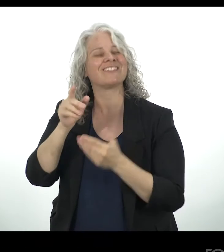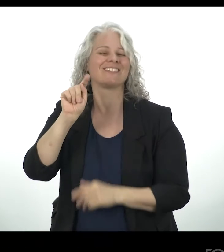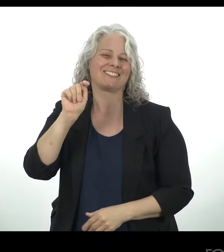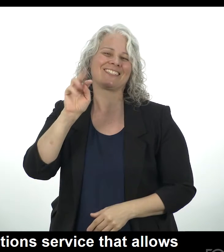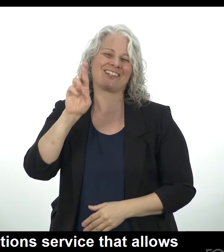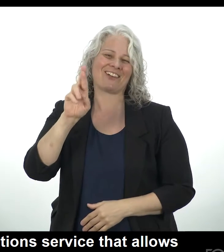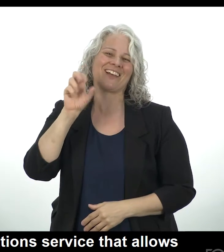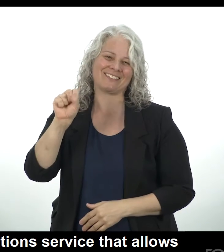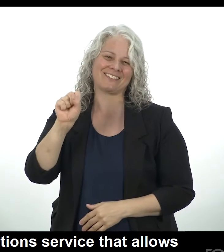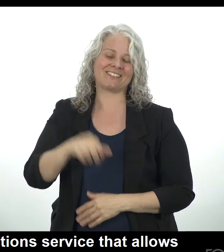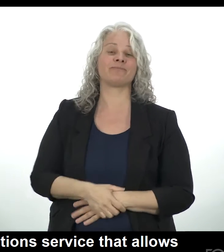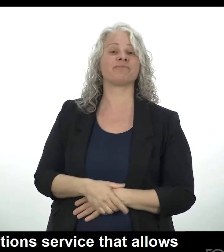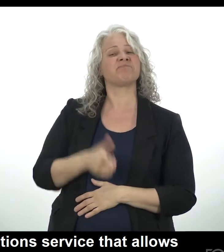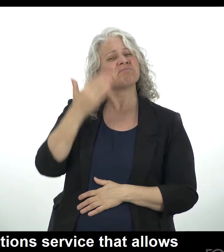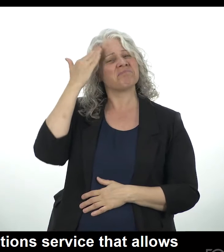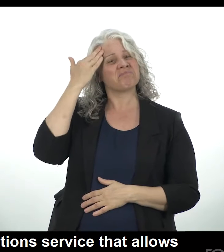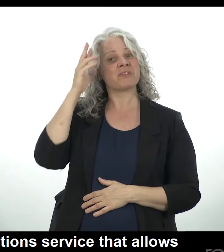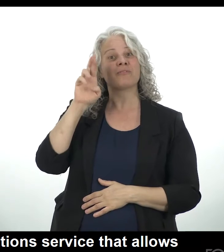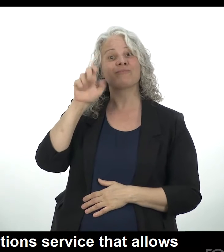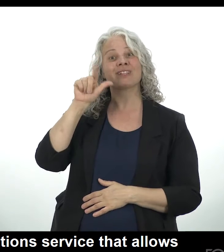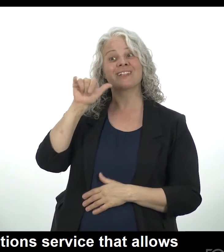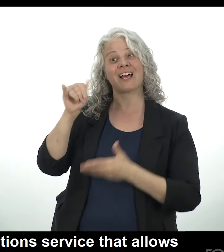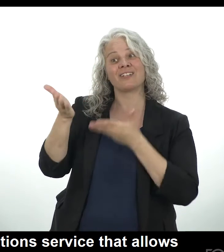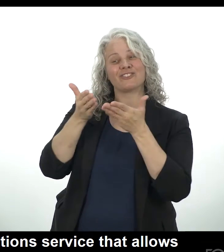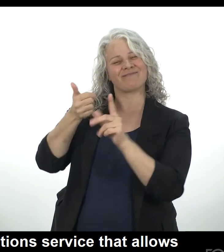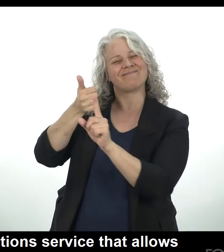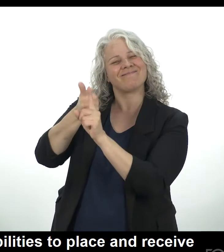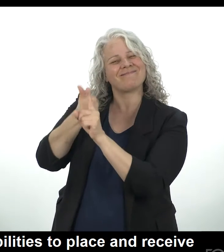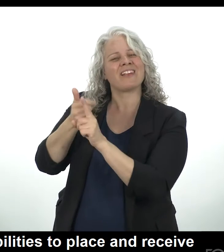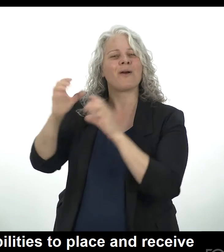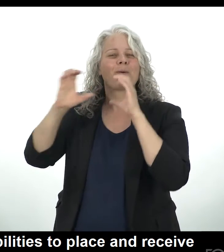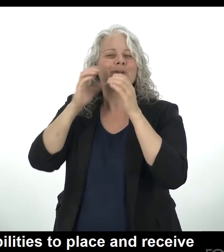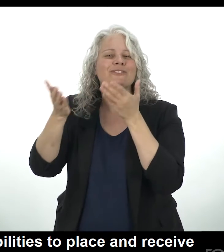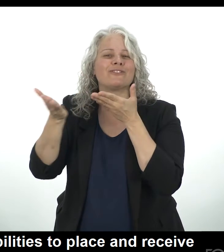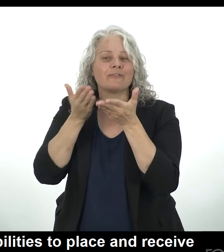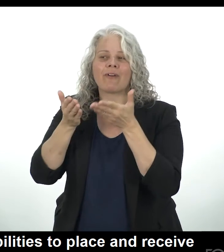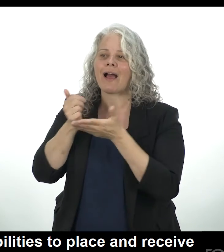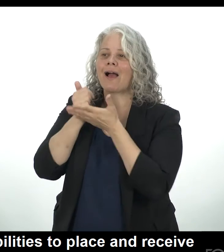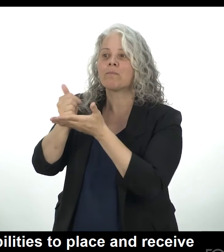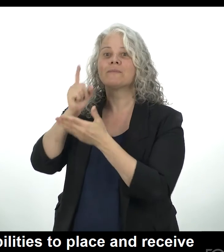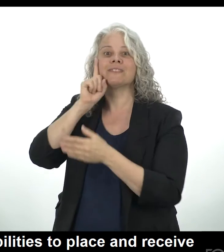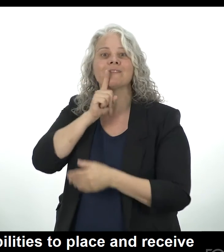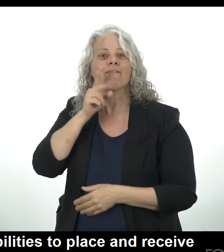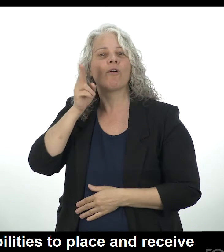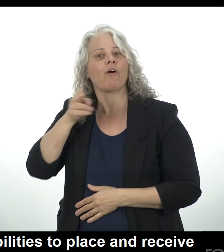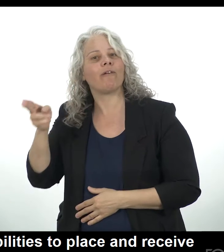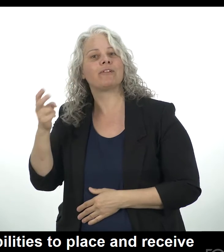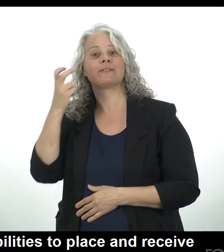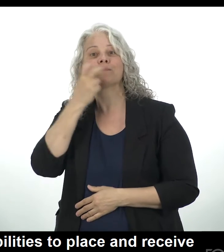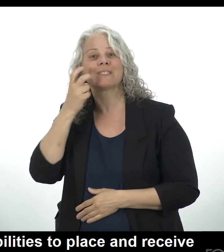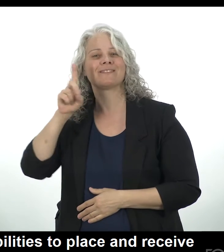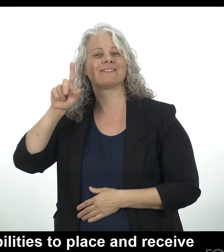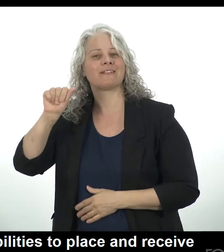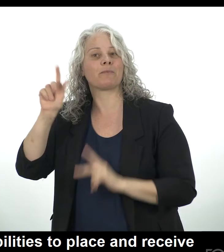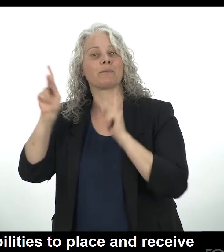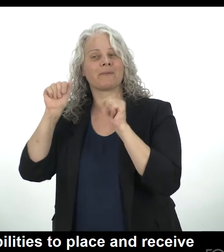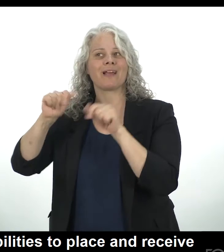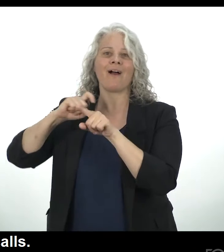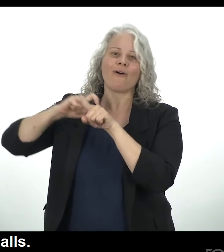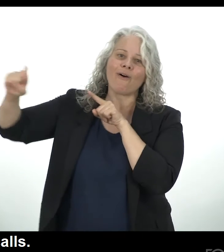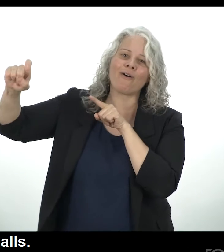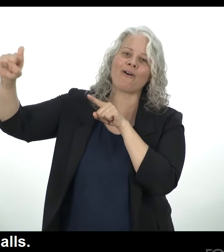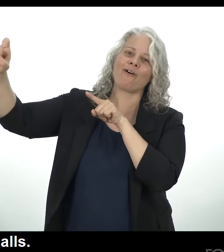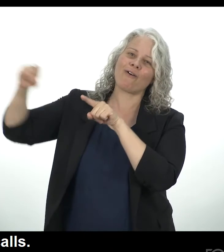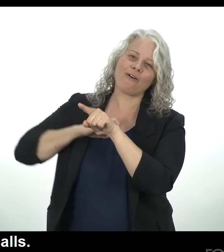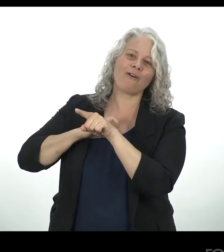TRS. TRS, of course, is the communication service that allows people with hearing or speech disabilities to place and